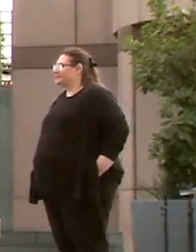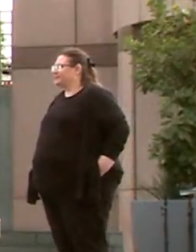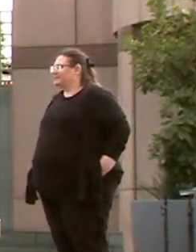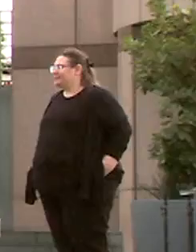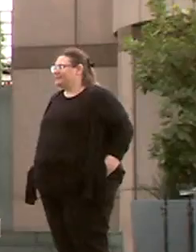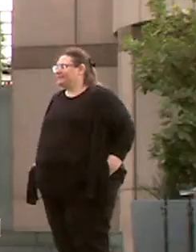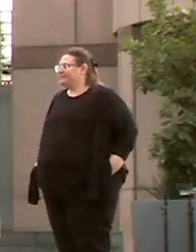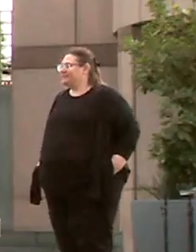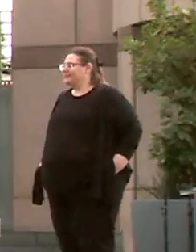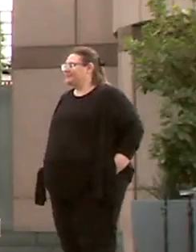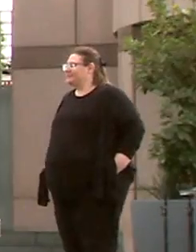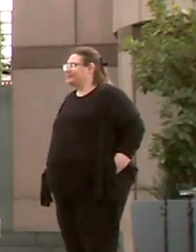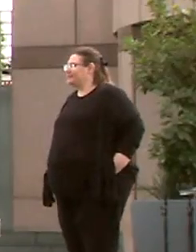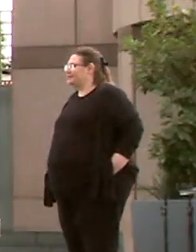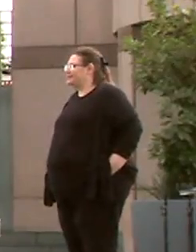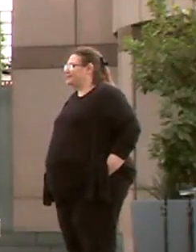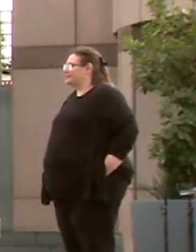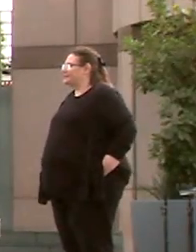know,